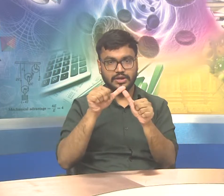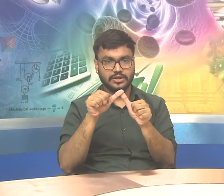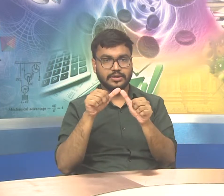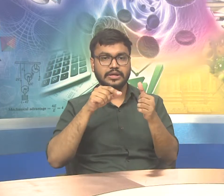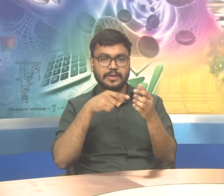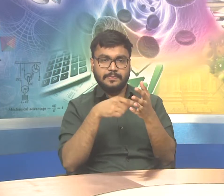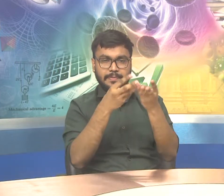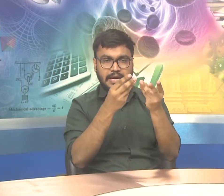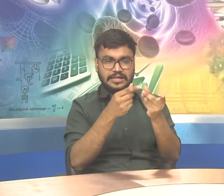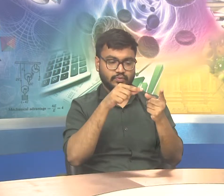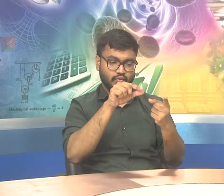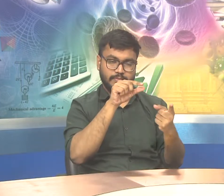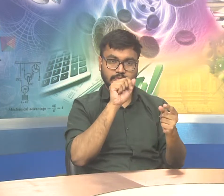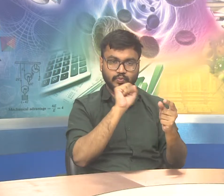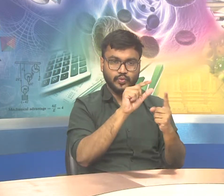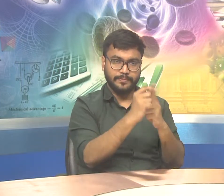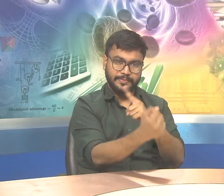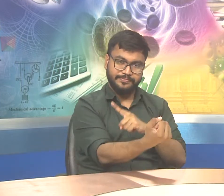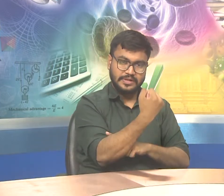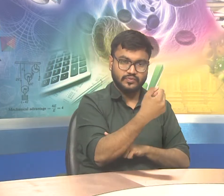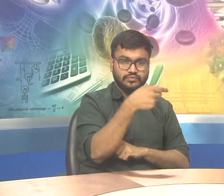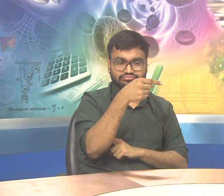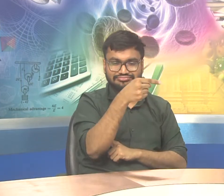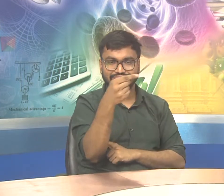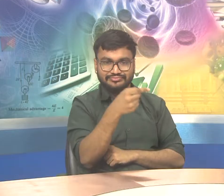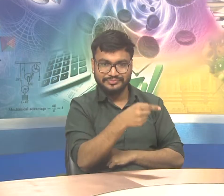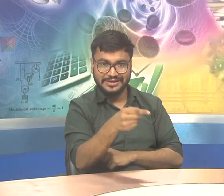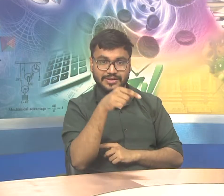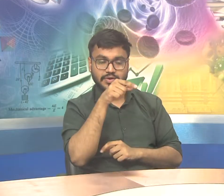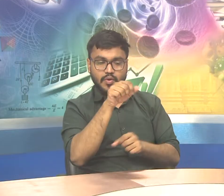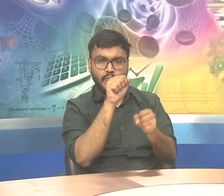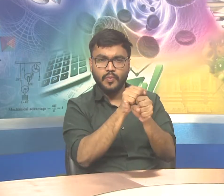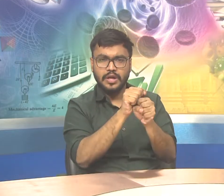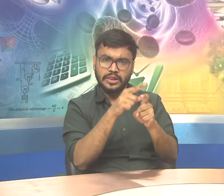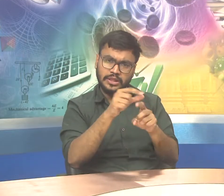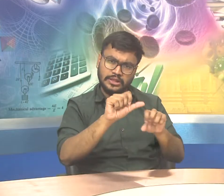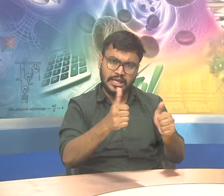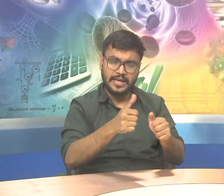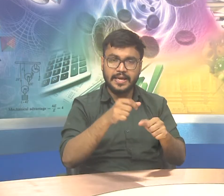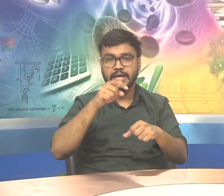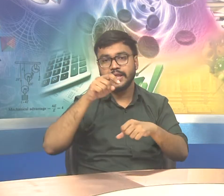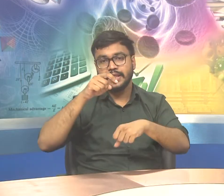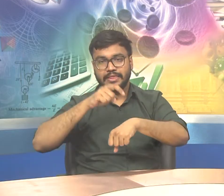And here is the formula through we get the power.